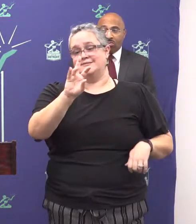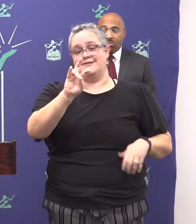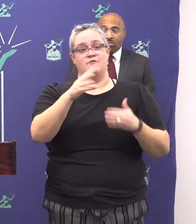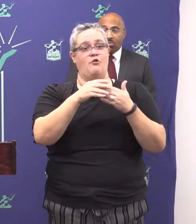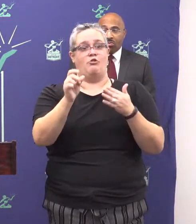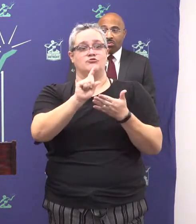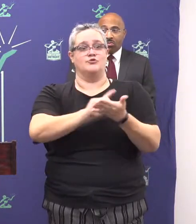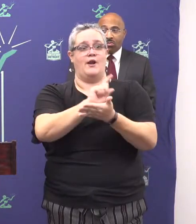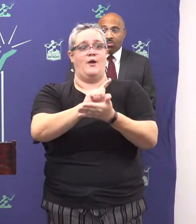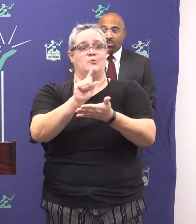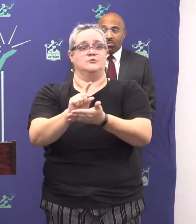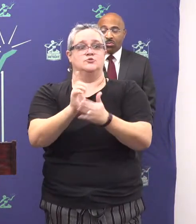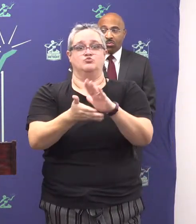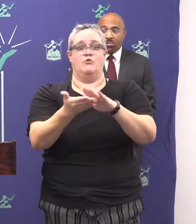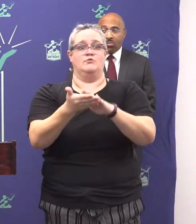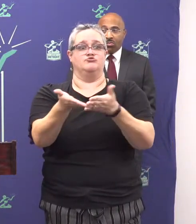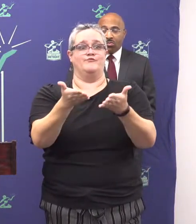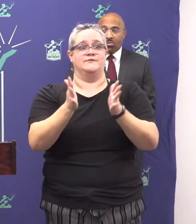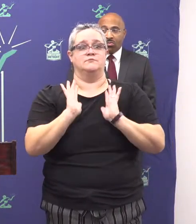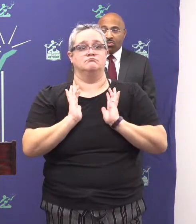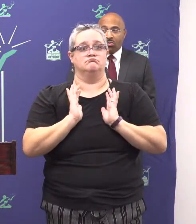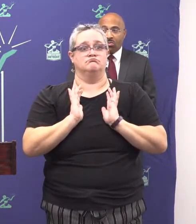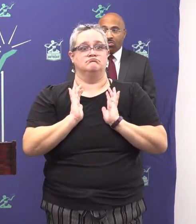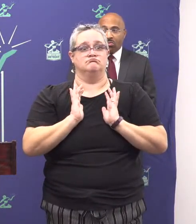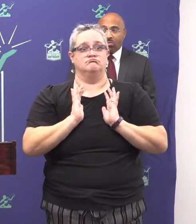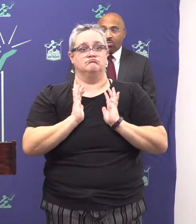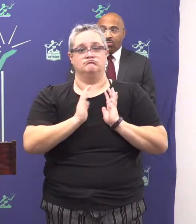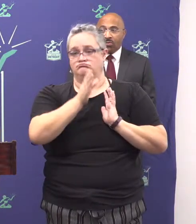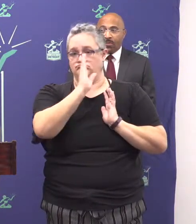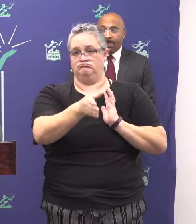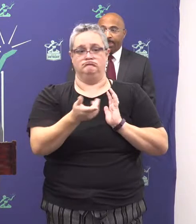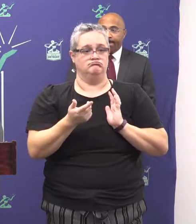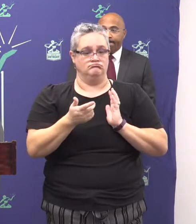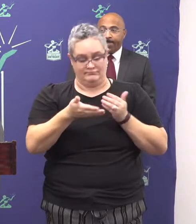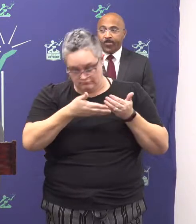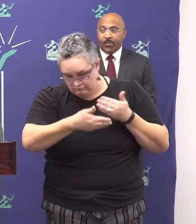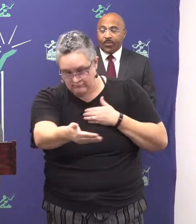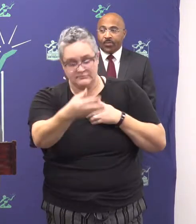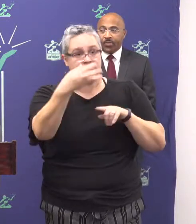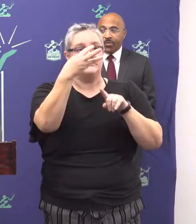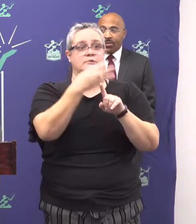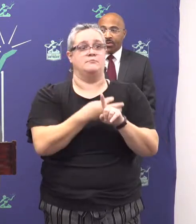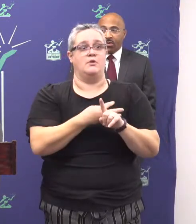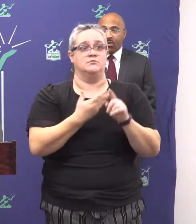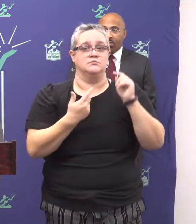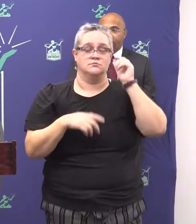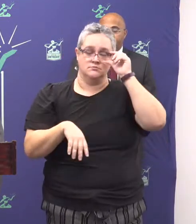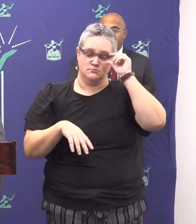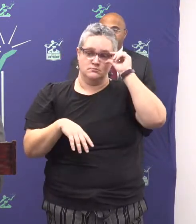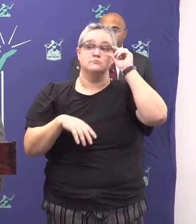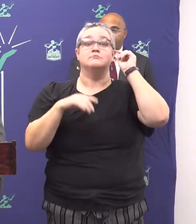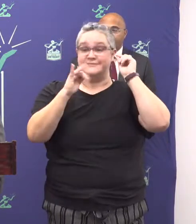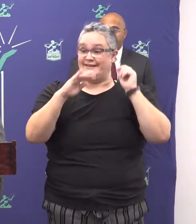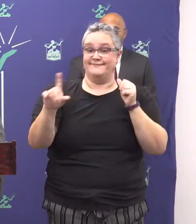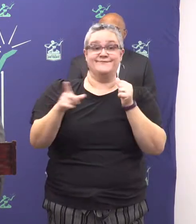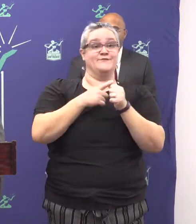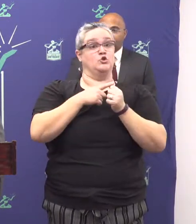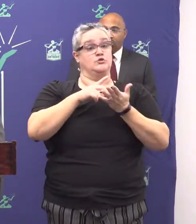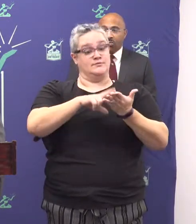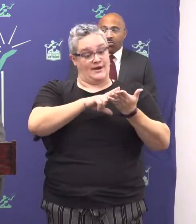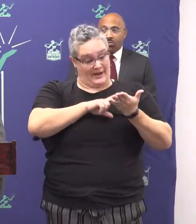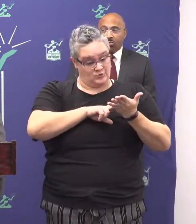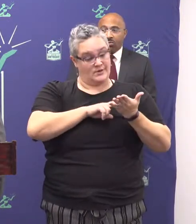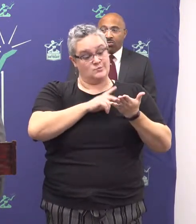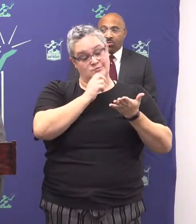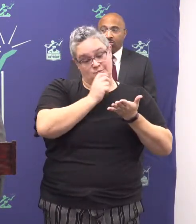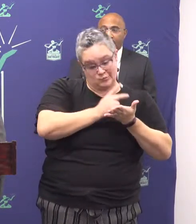$67 an hour to run the service. And we're going to do this for the next 6 months. So if the original contract had been